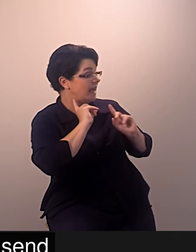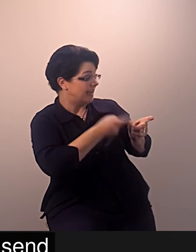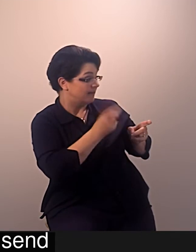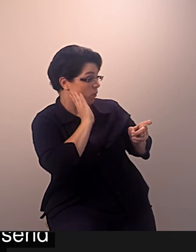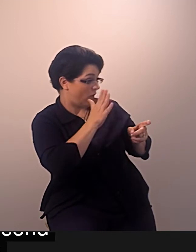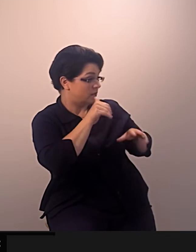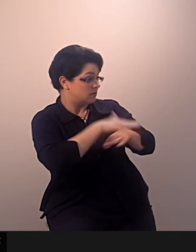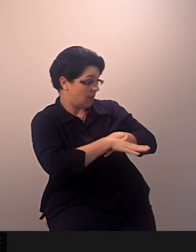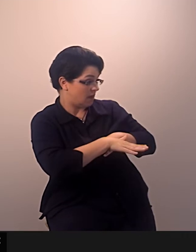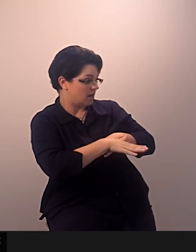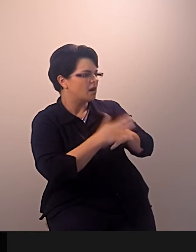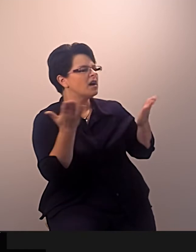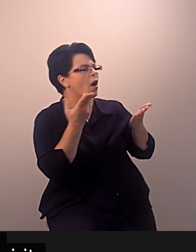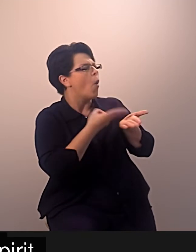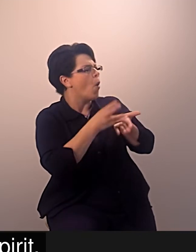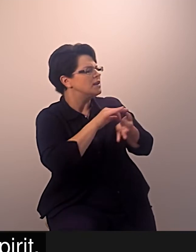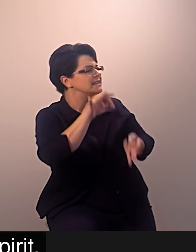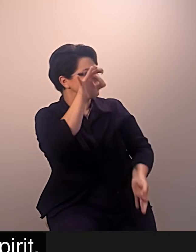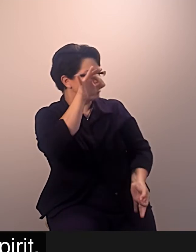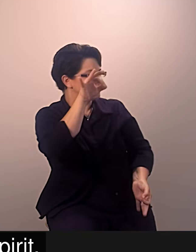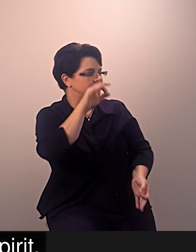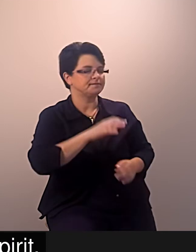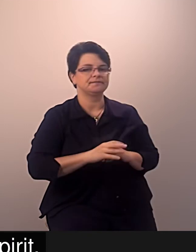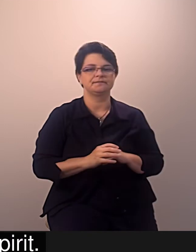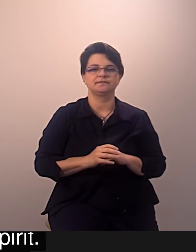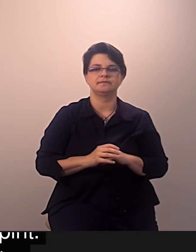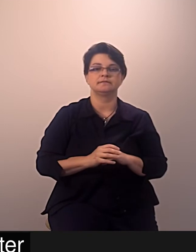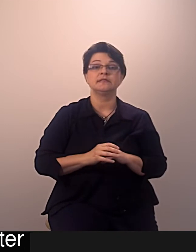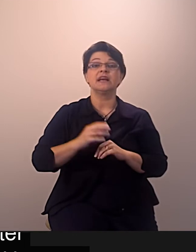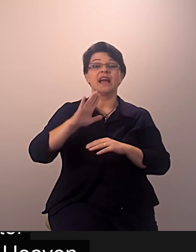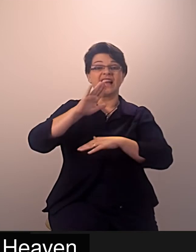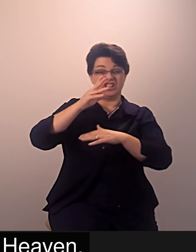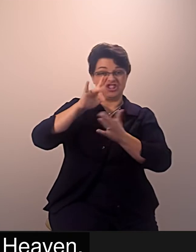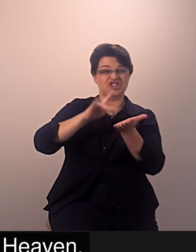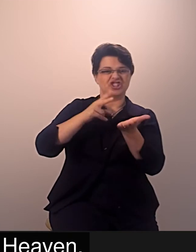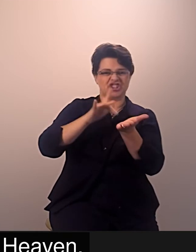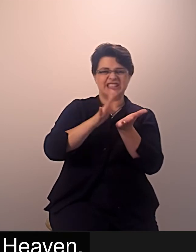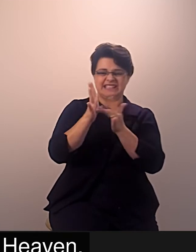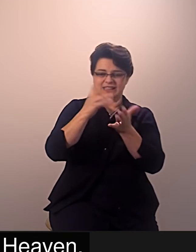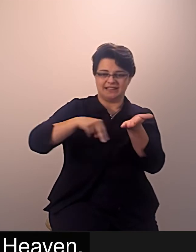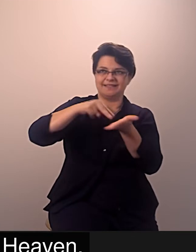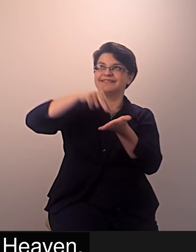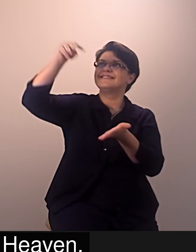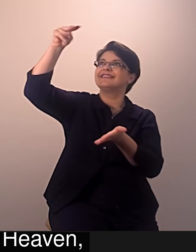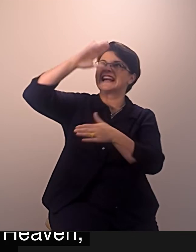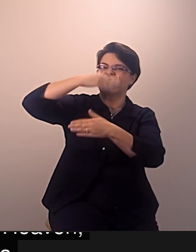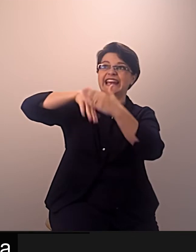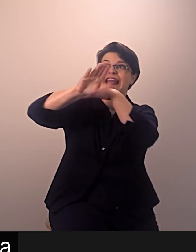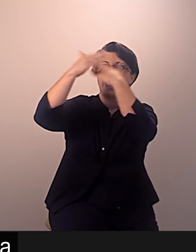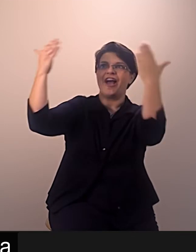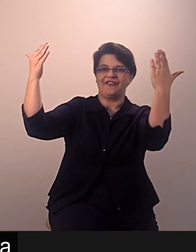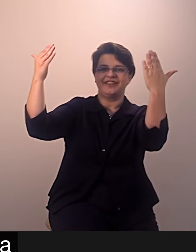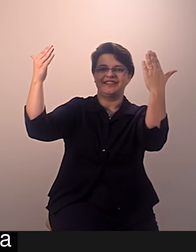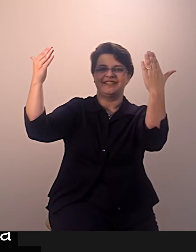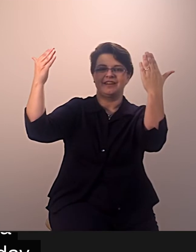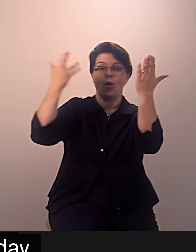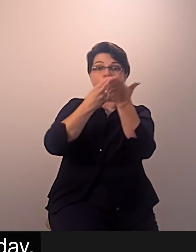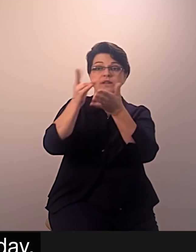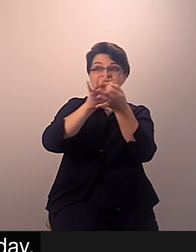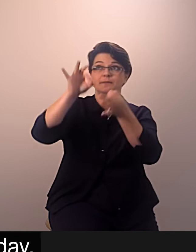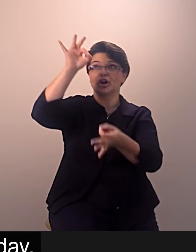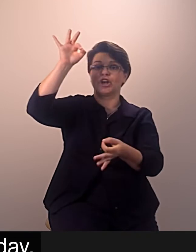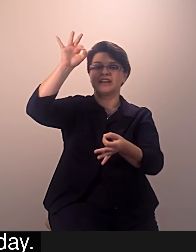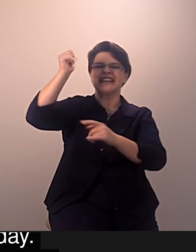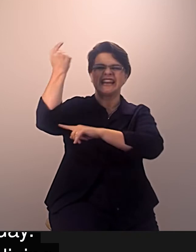Spirit. 10 days after Jesus returned to heaven, there was a Jewish holy day. Jewish people living